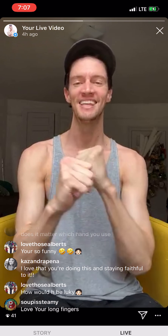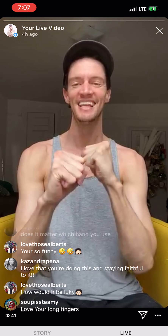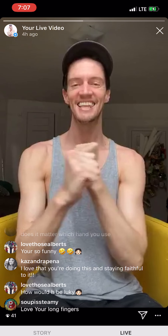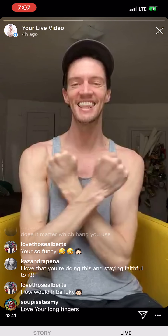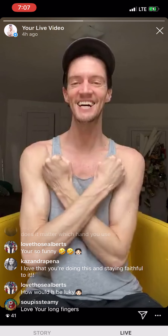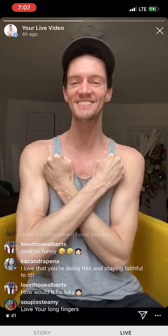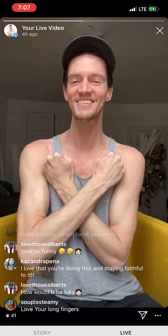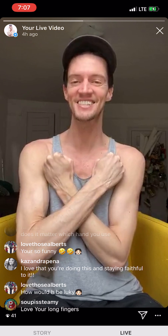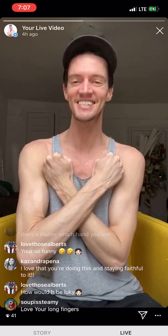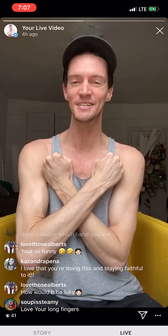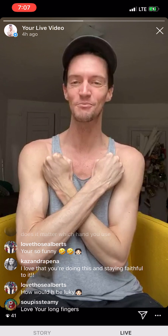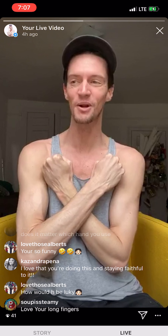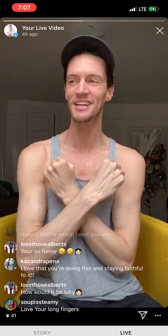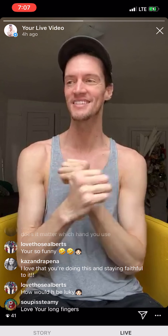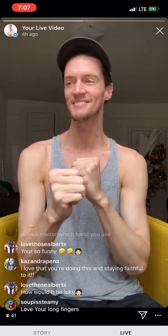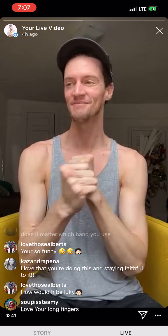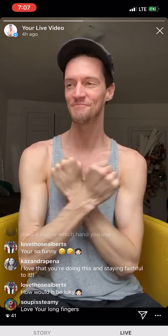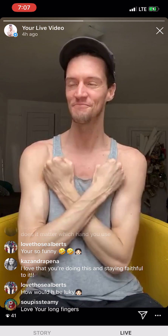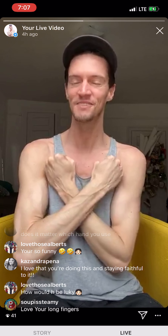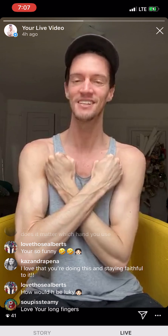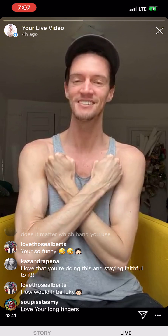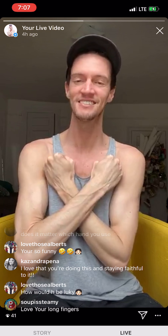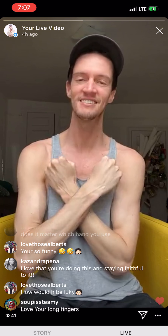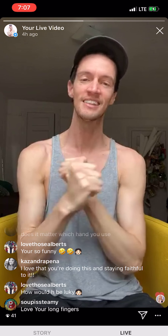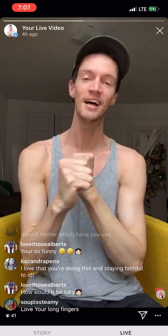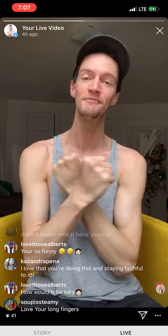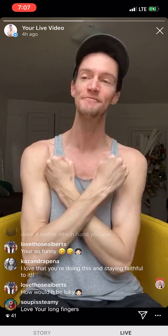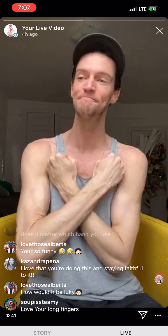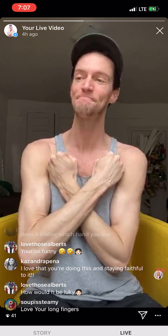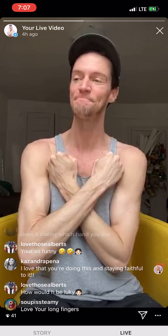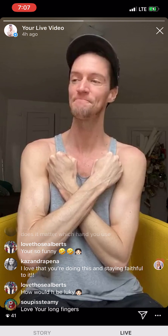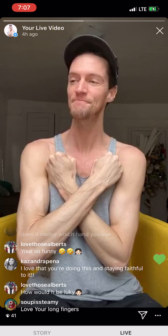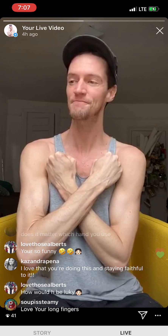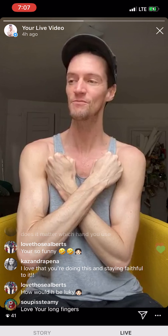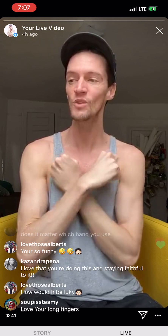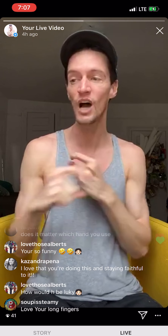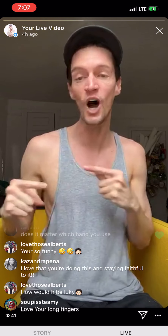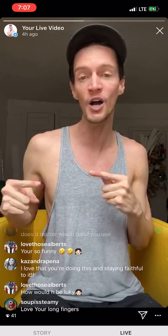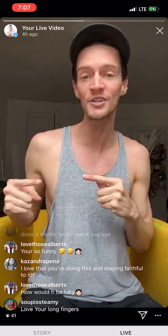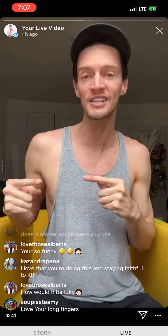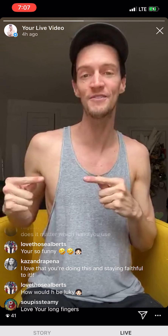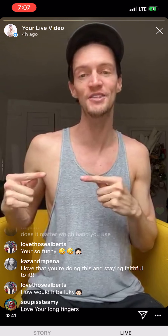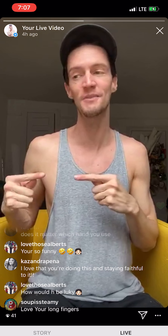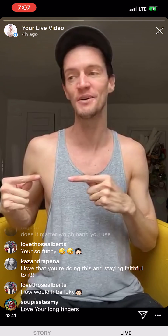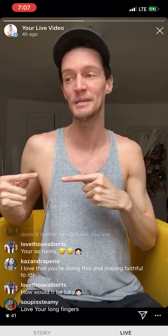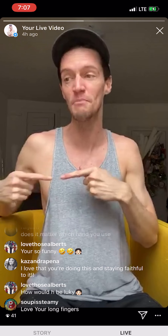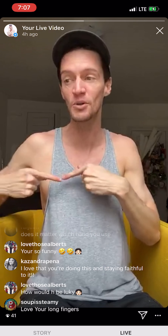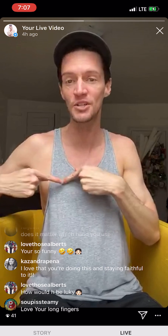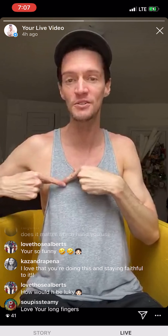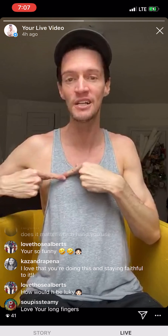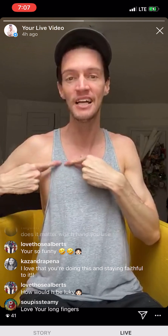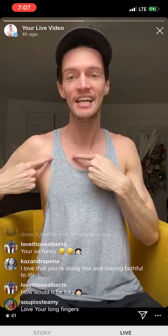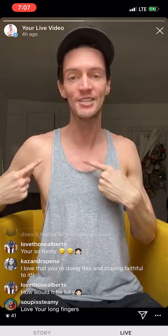Love is just an embrace. Love. Heart, if you're talking about emotional, is two